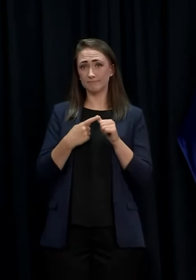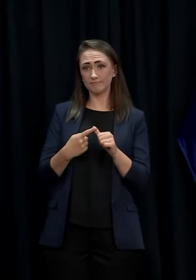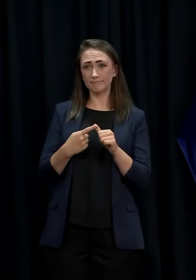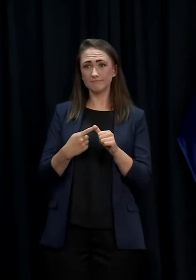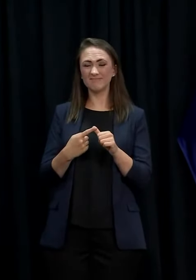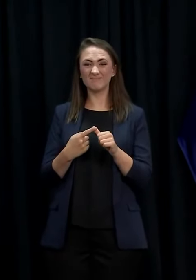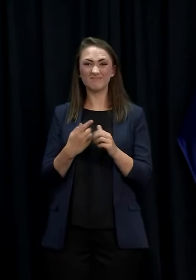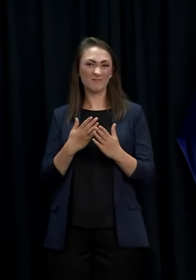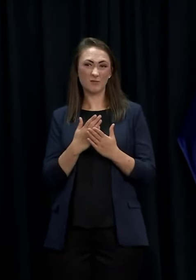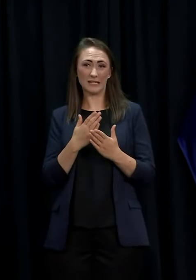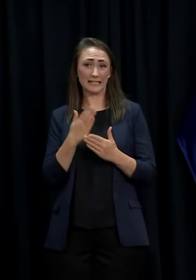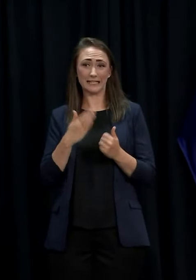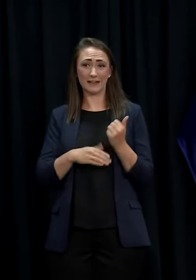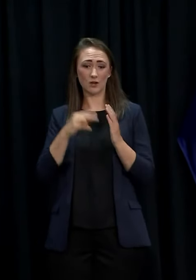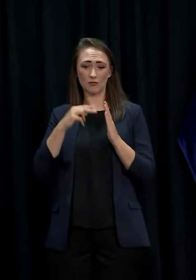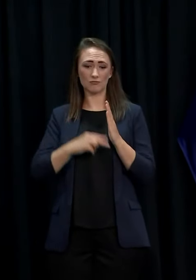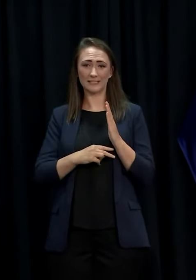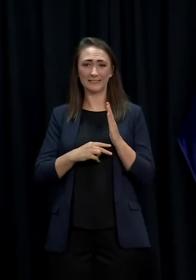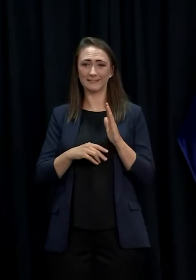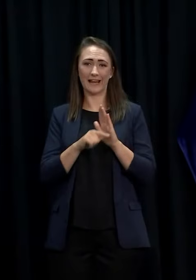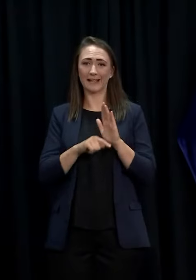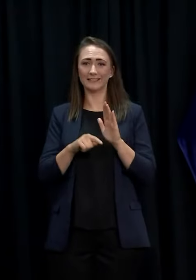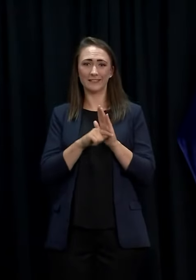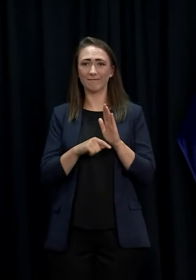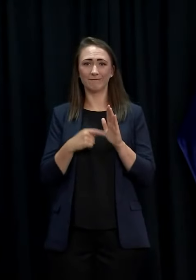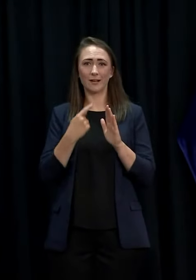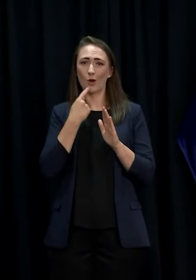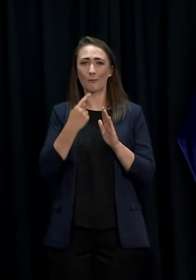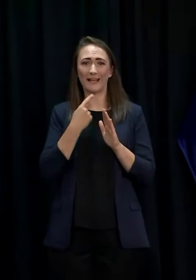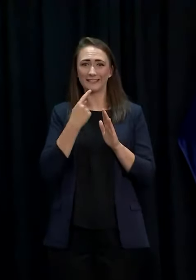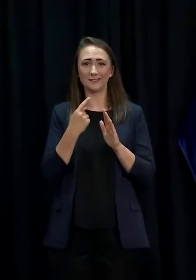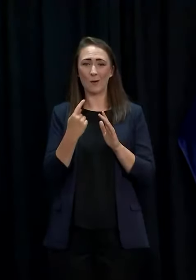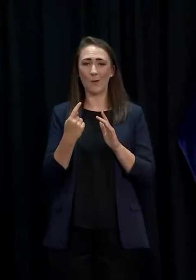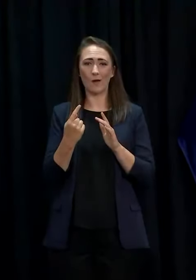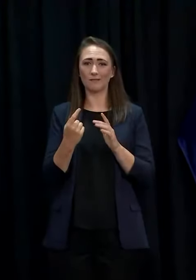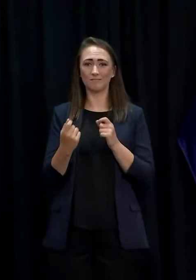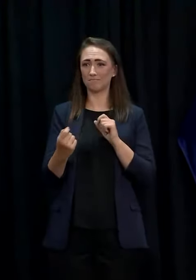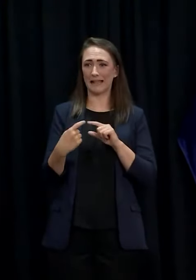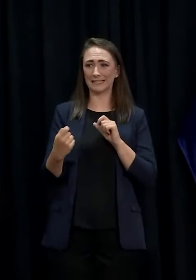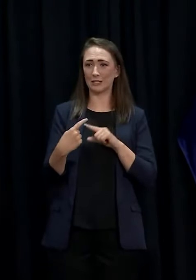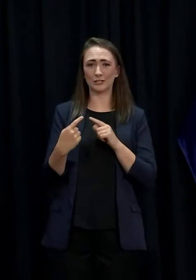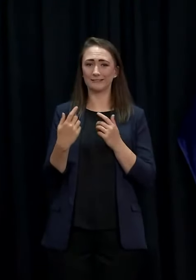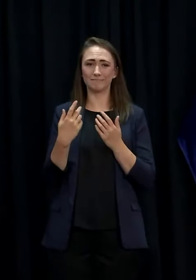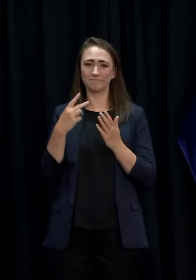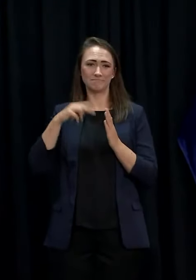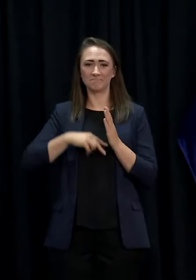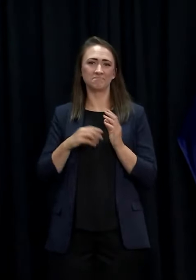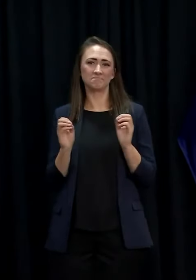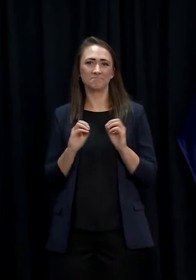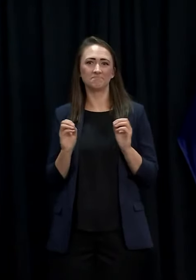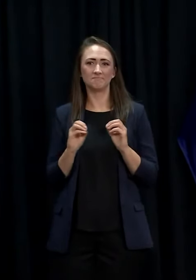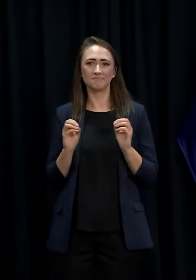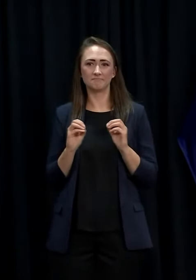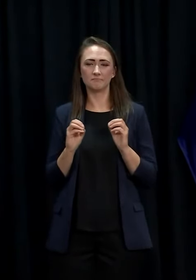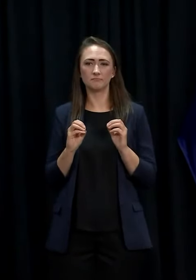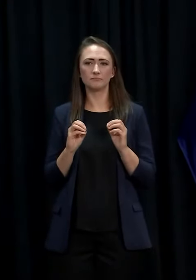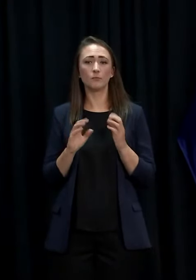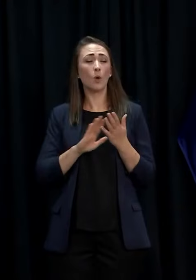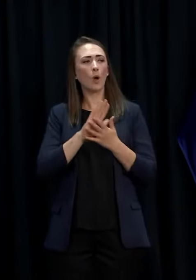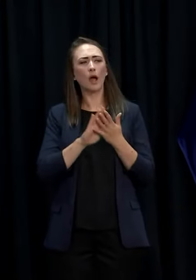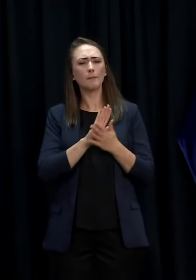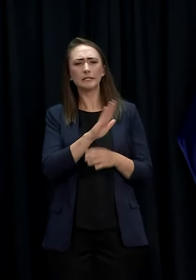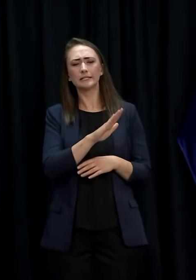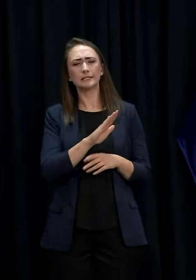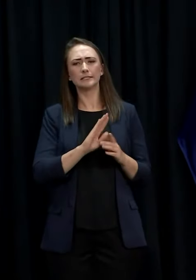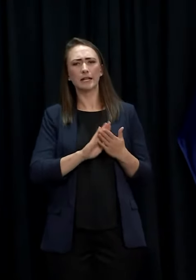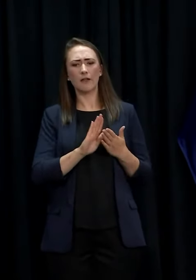look at any of the very negative or violent messages. I receive a mix of feedback, and I guess